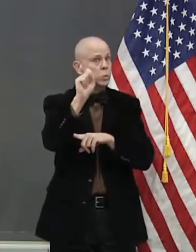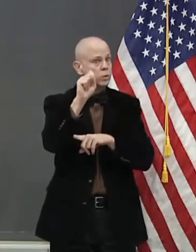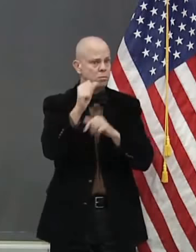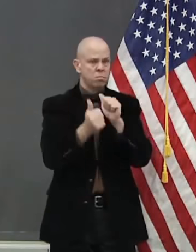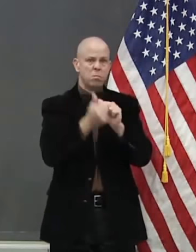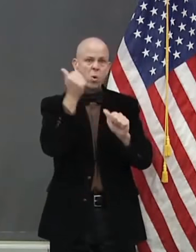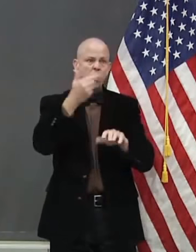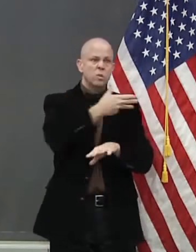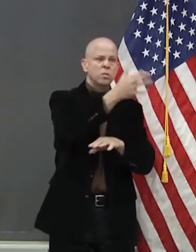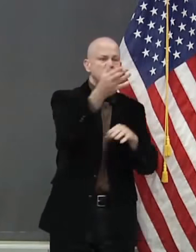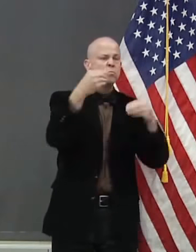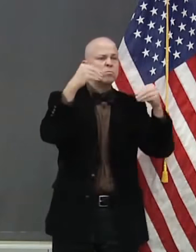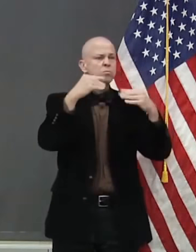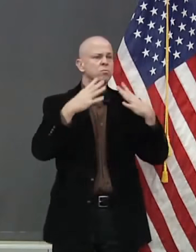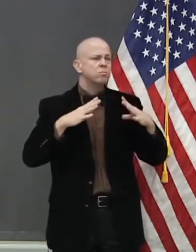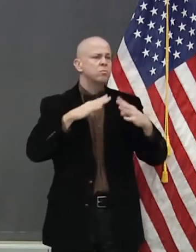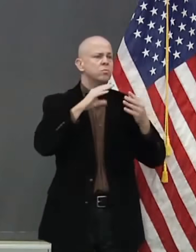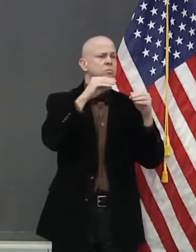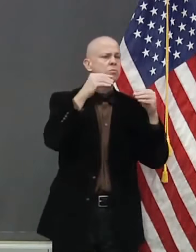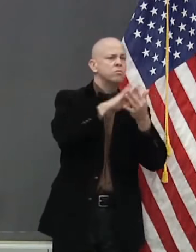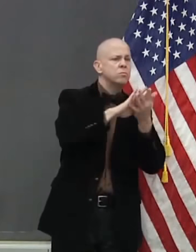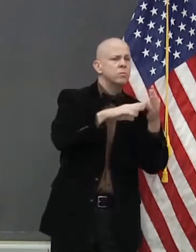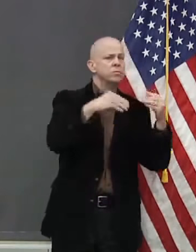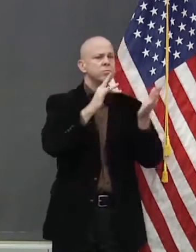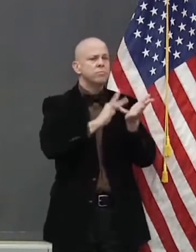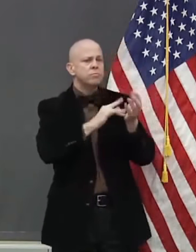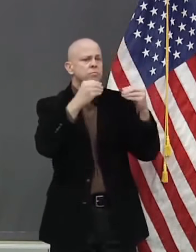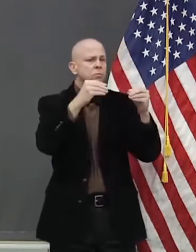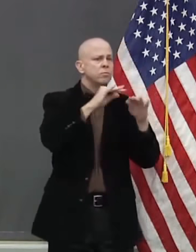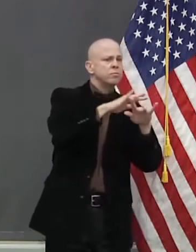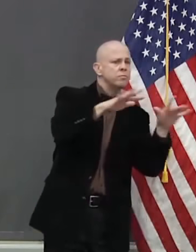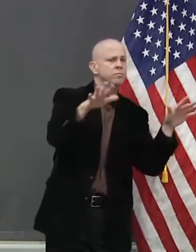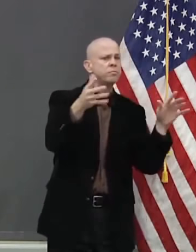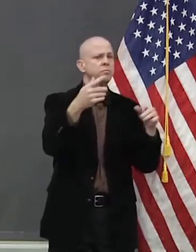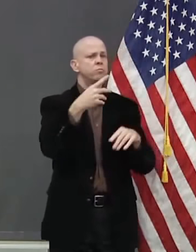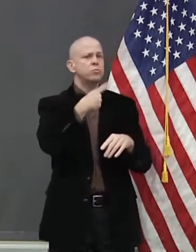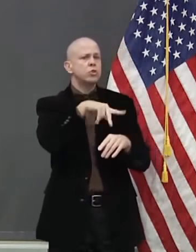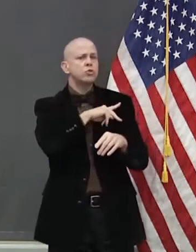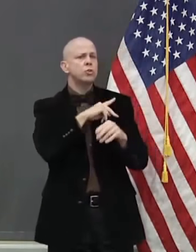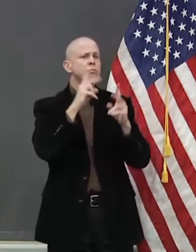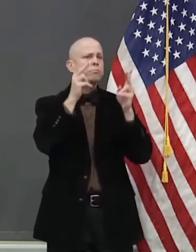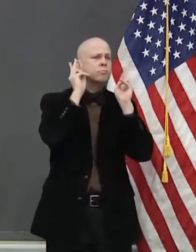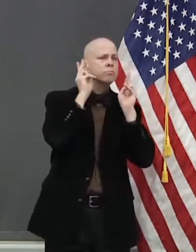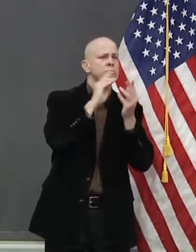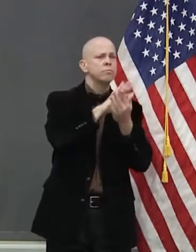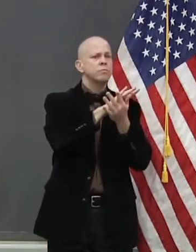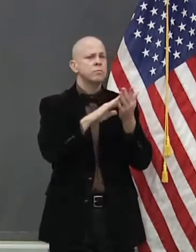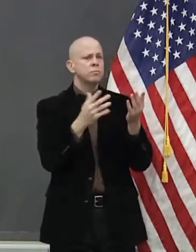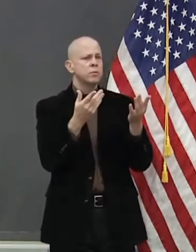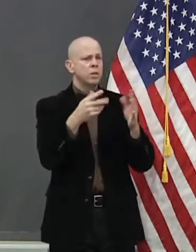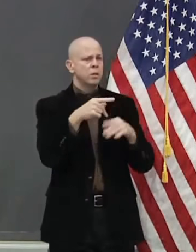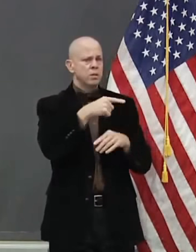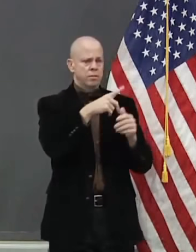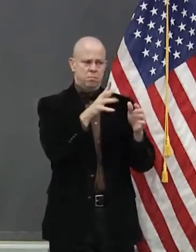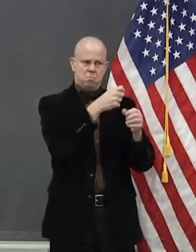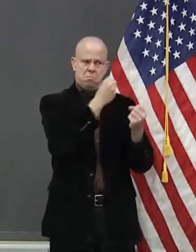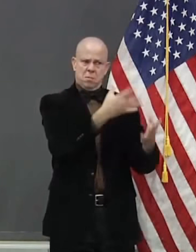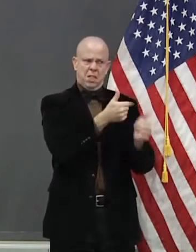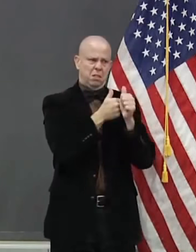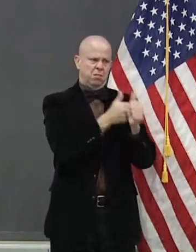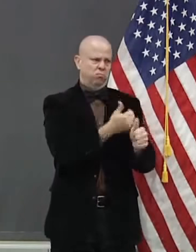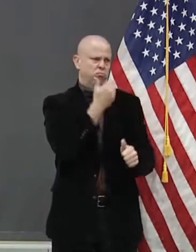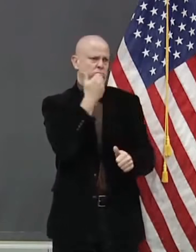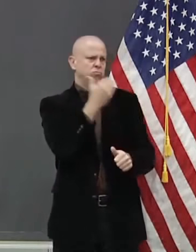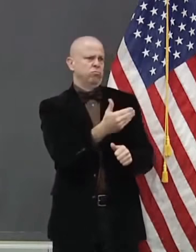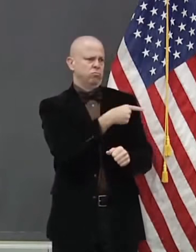retail, pharmaceutical, and personal services have continued to comply with the guidelines.